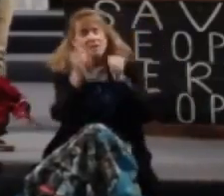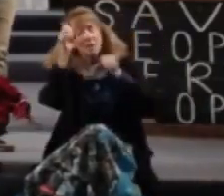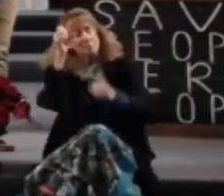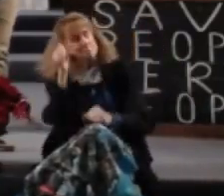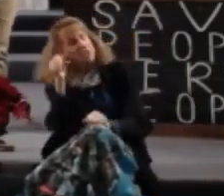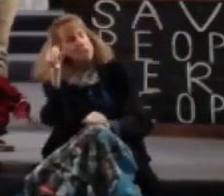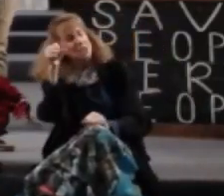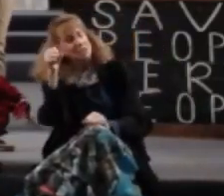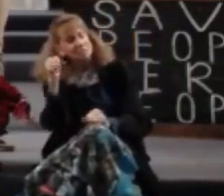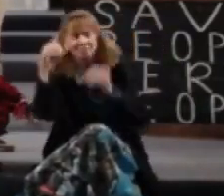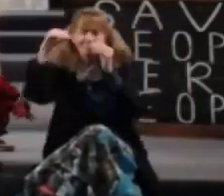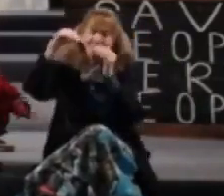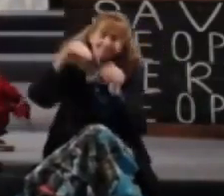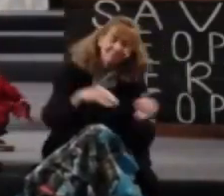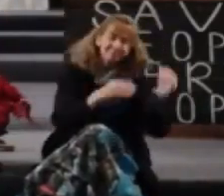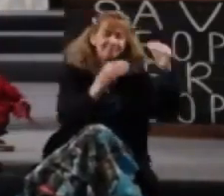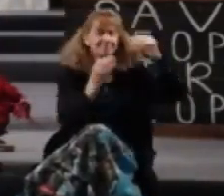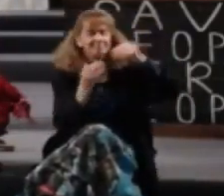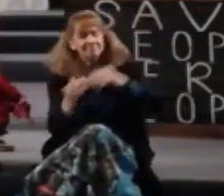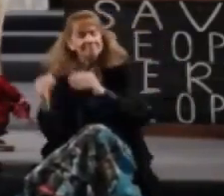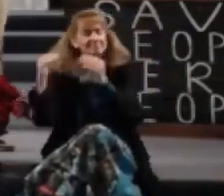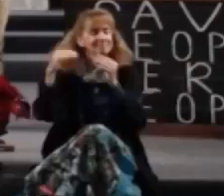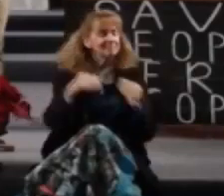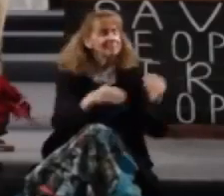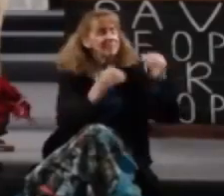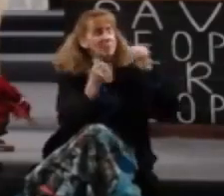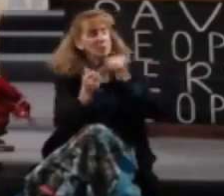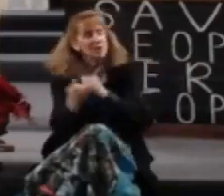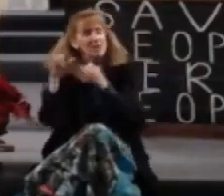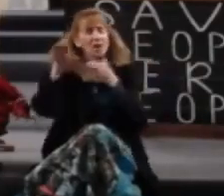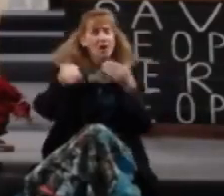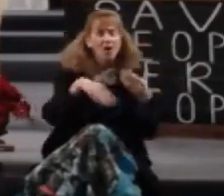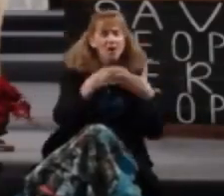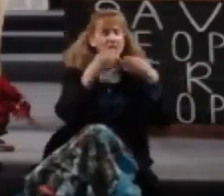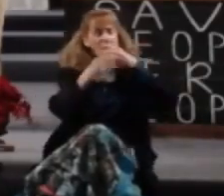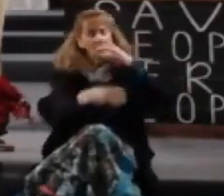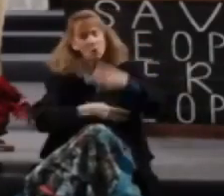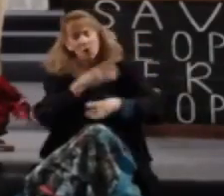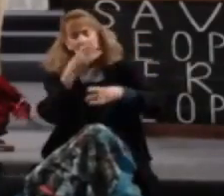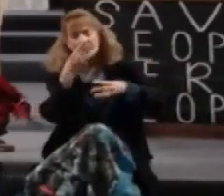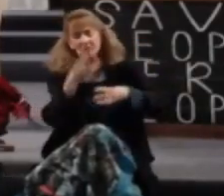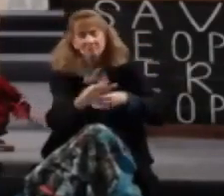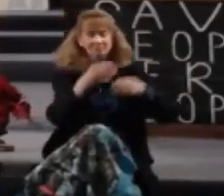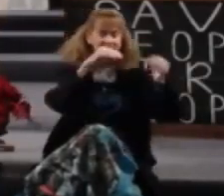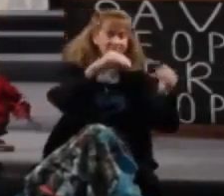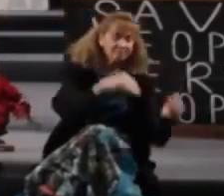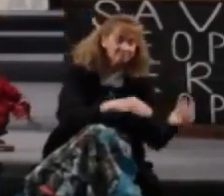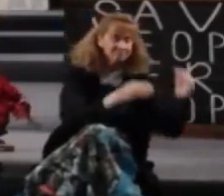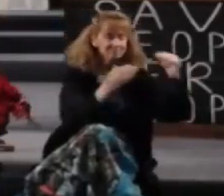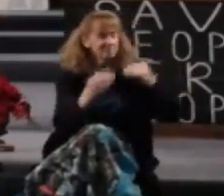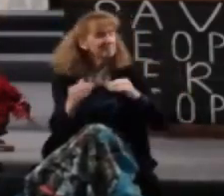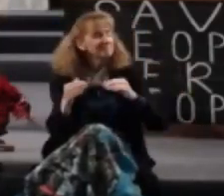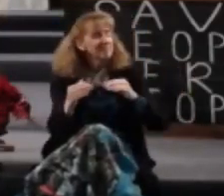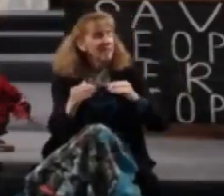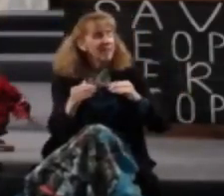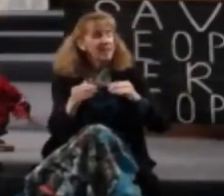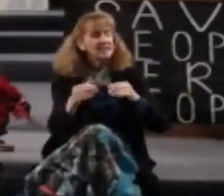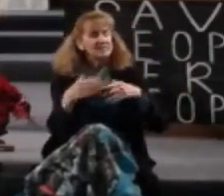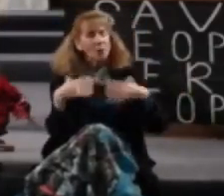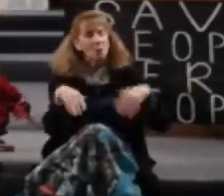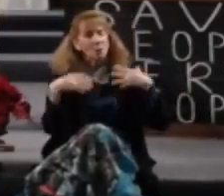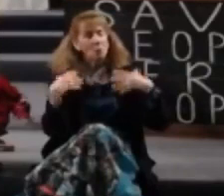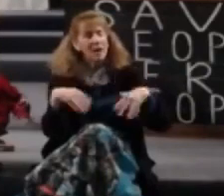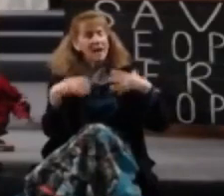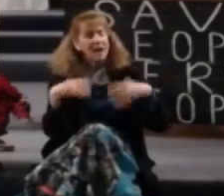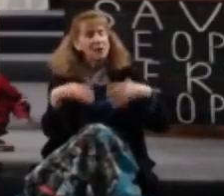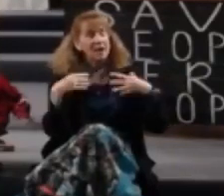there by every wind of teaching and by the cunning and craftiness of people in their deceitful scheming. Oh my